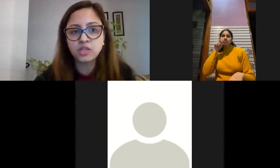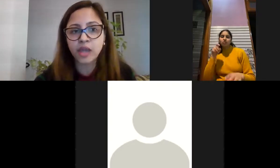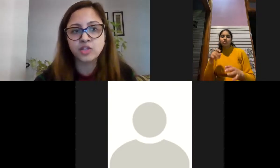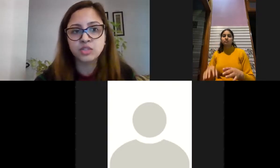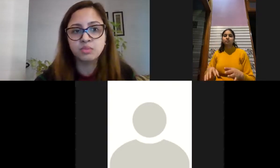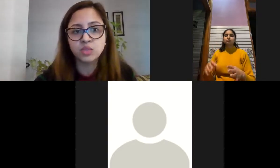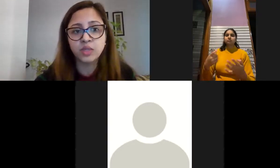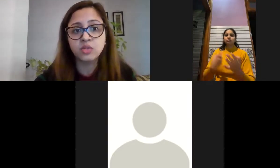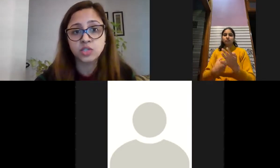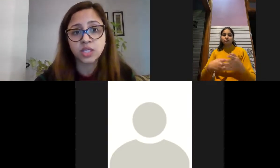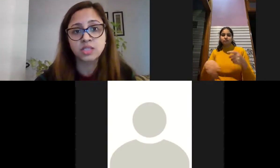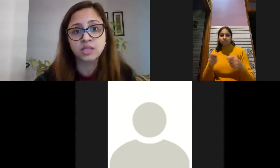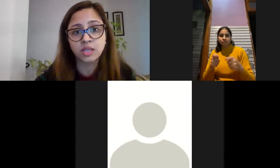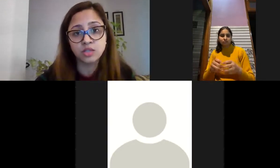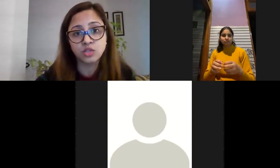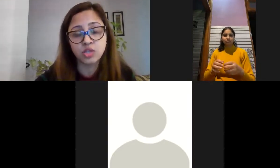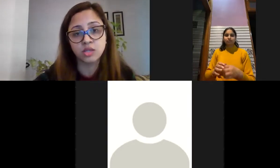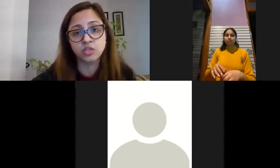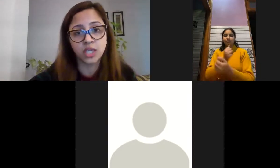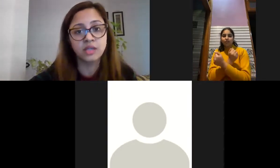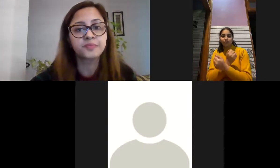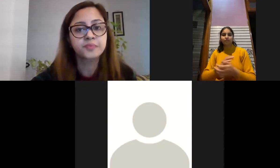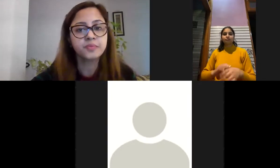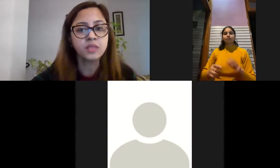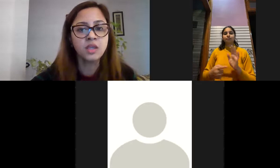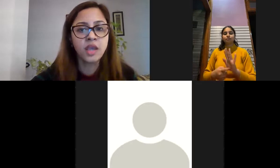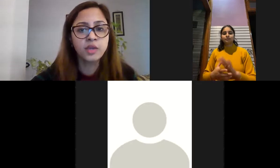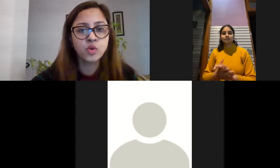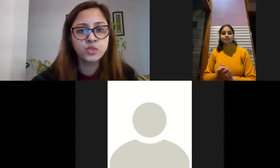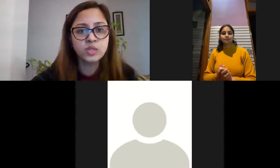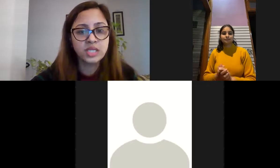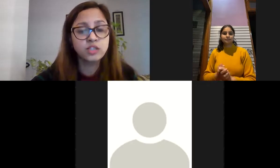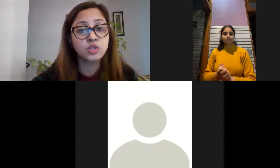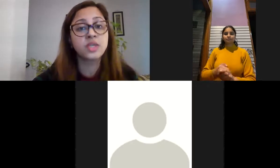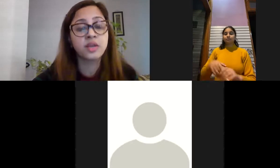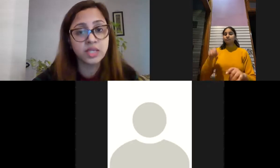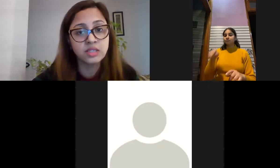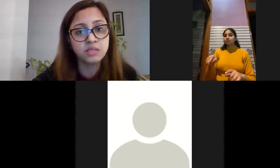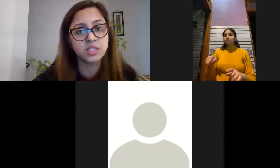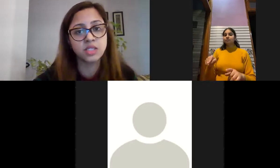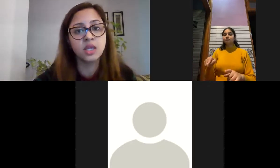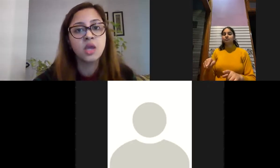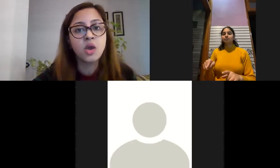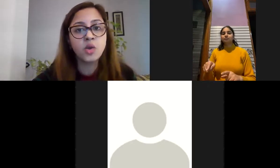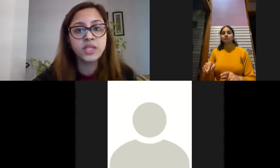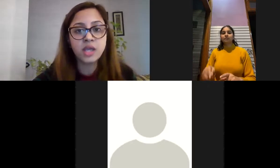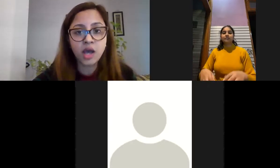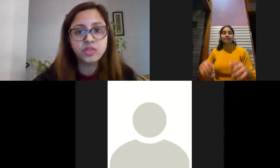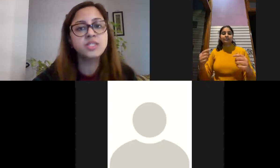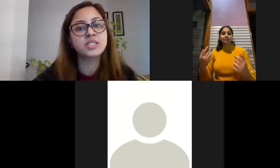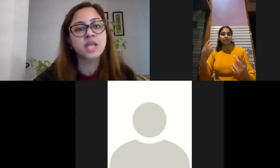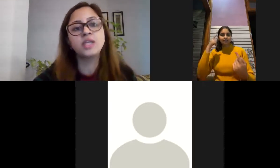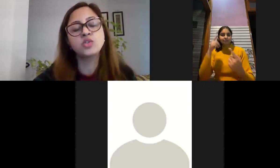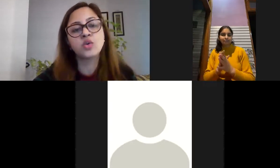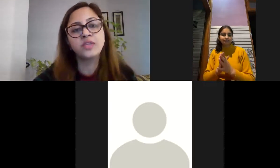and interaction between Rochester and Jane, and also leads to their intimacy. On the